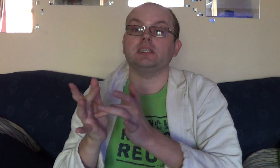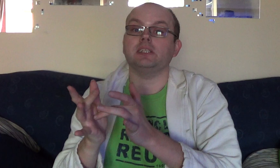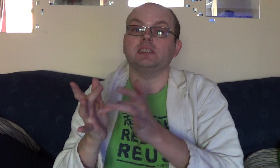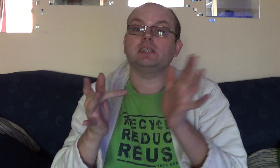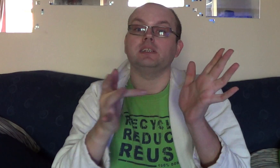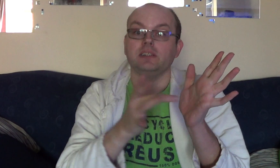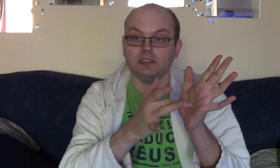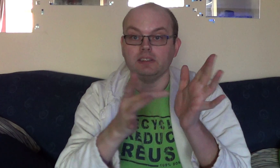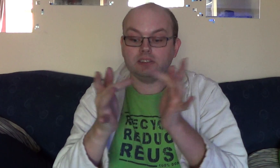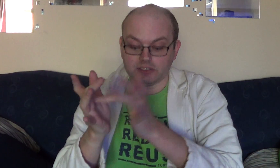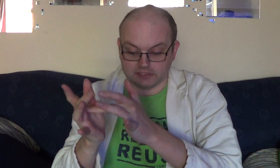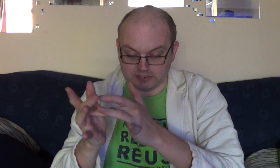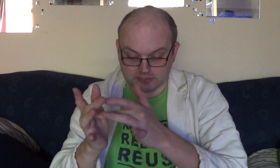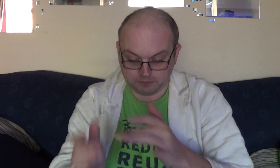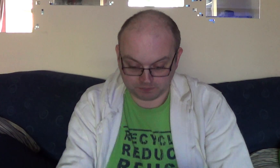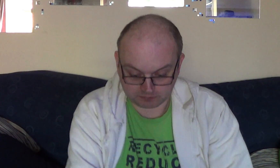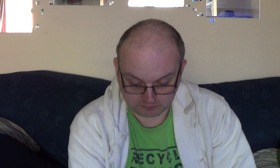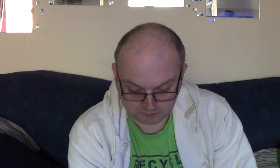Jesus, Jesus.